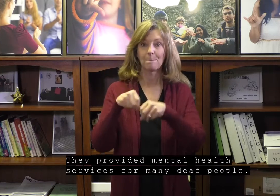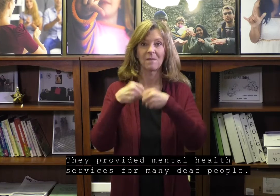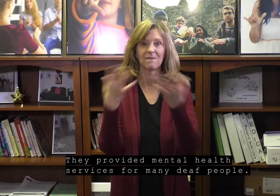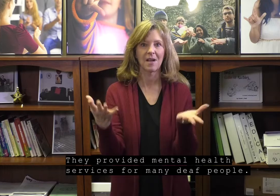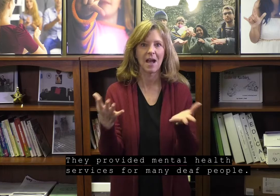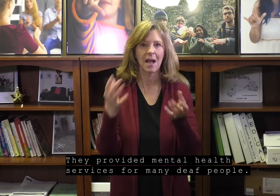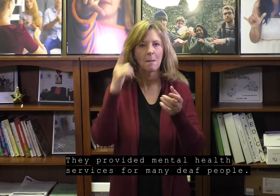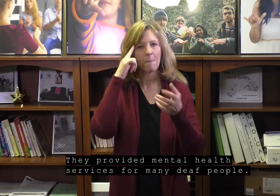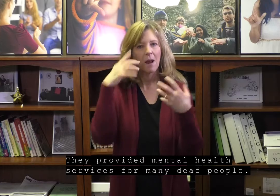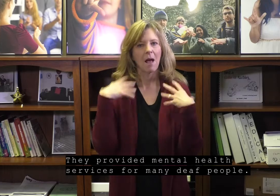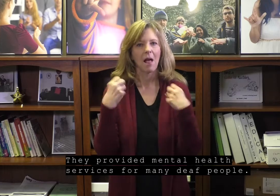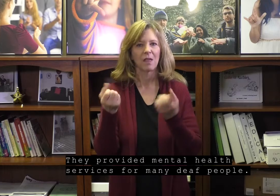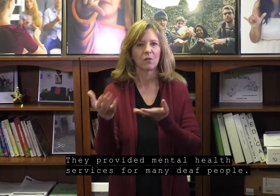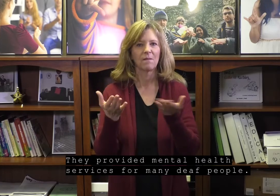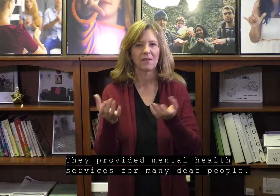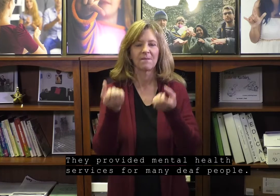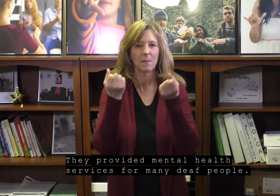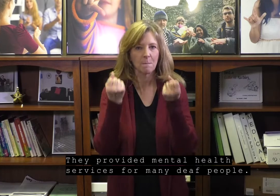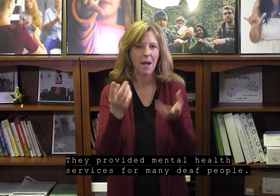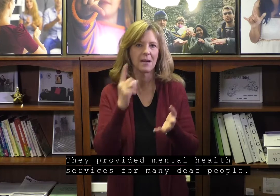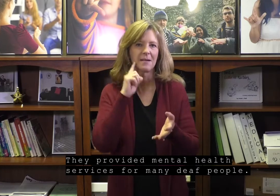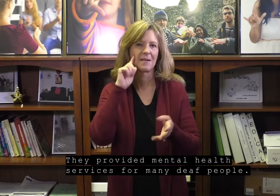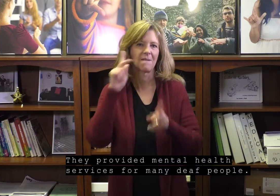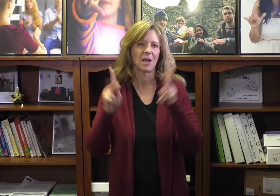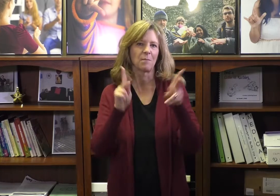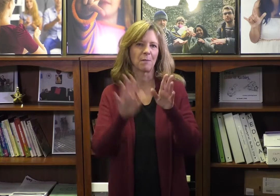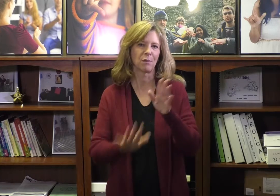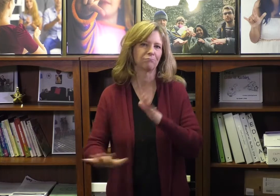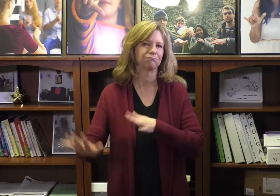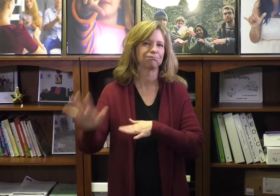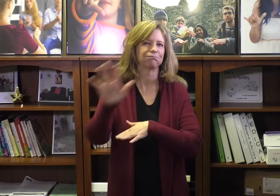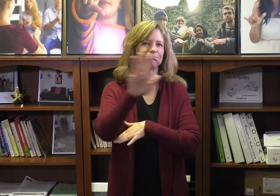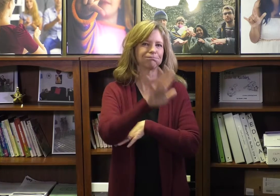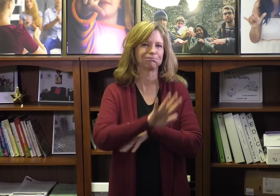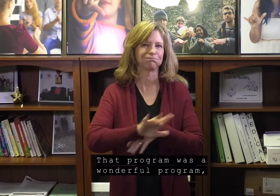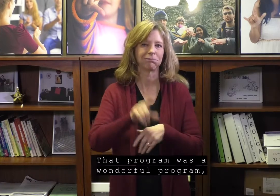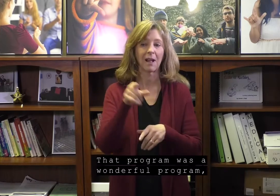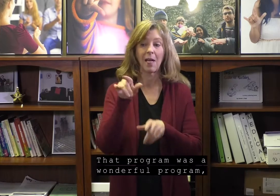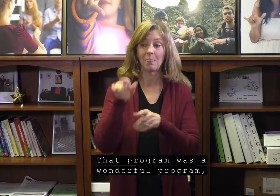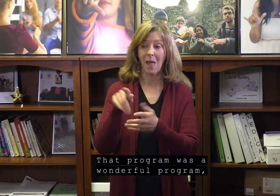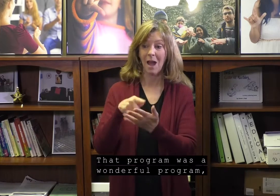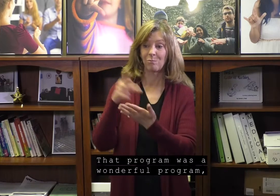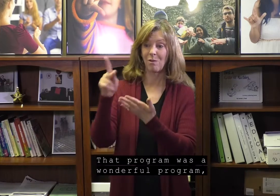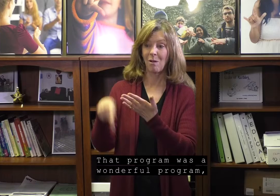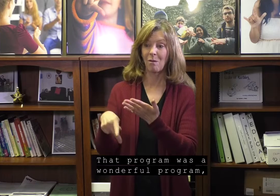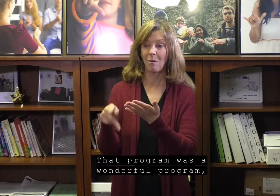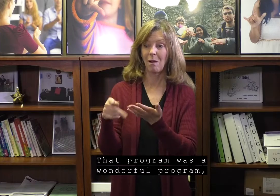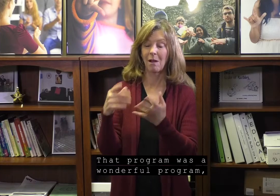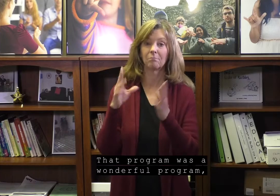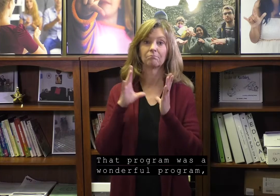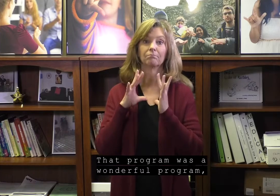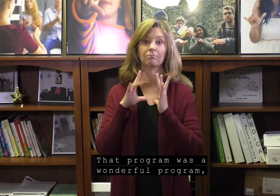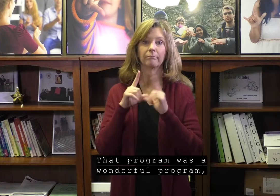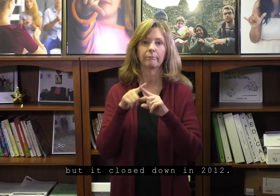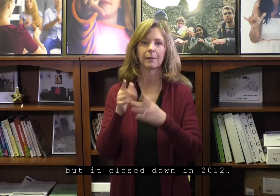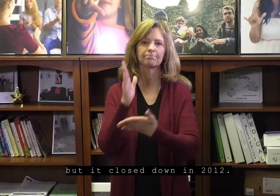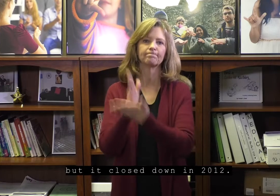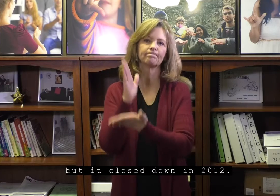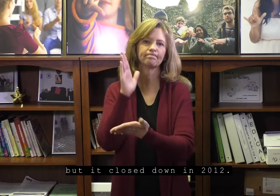1967. They provided mental health services for many deaf people. That program was a